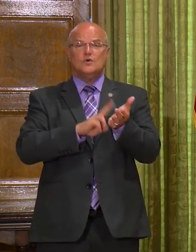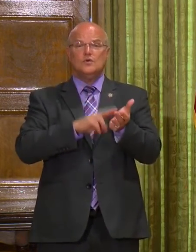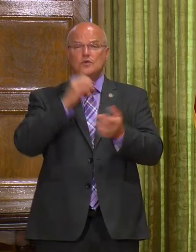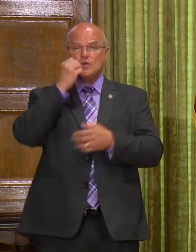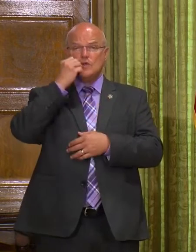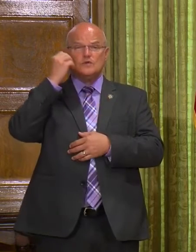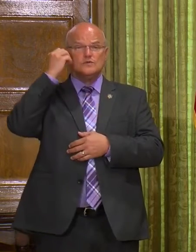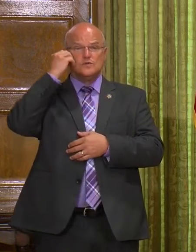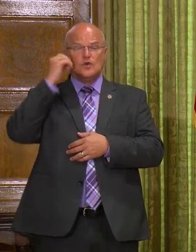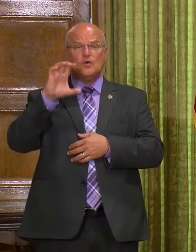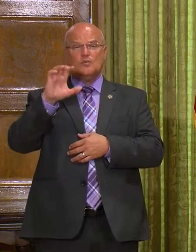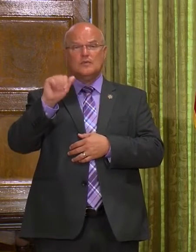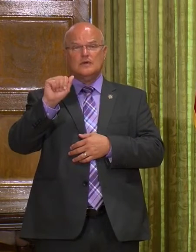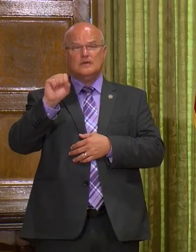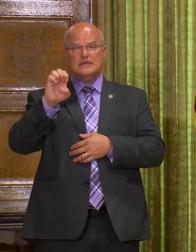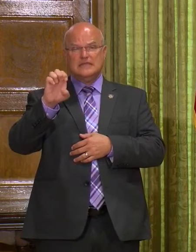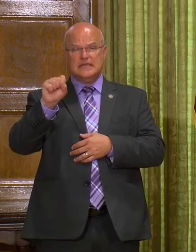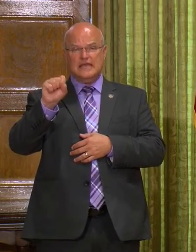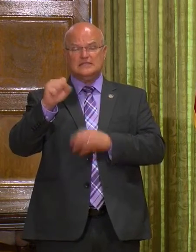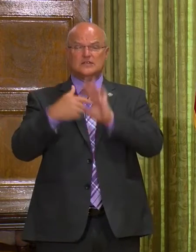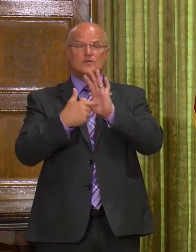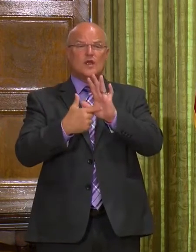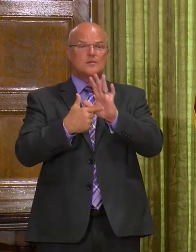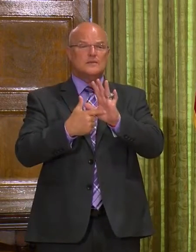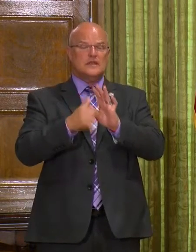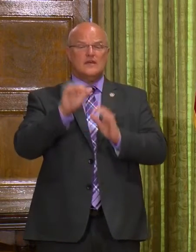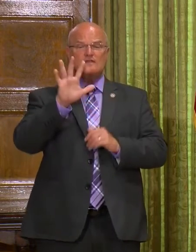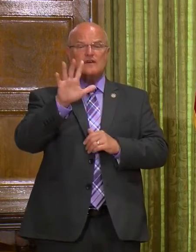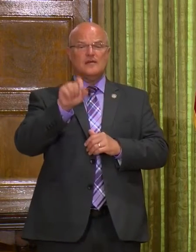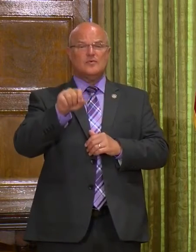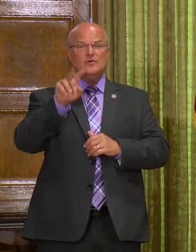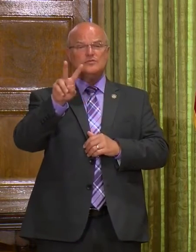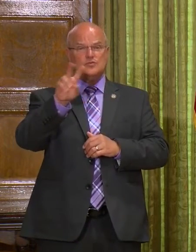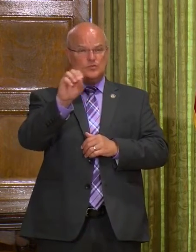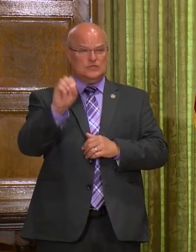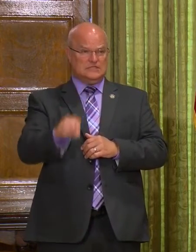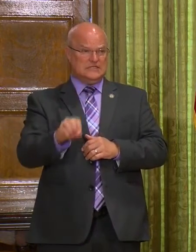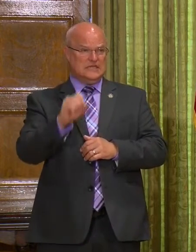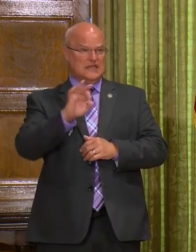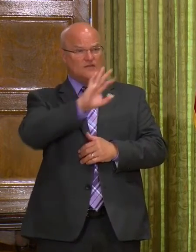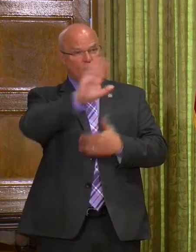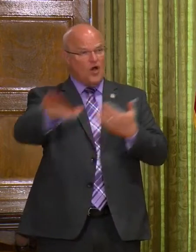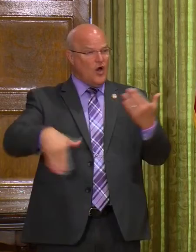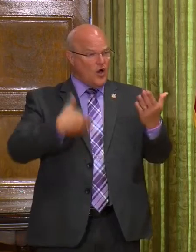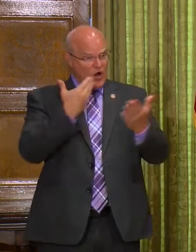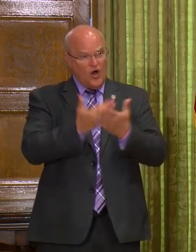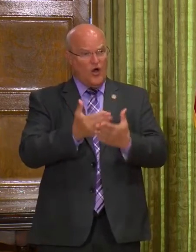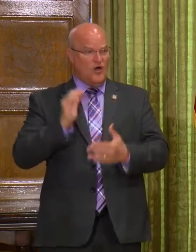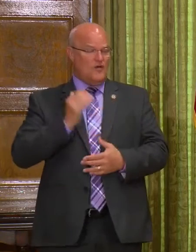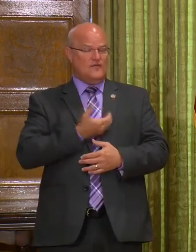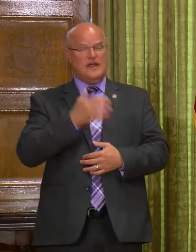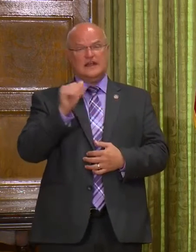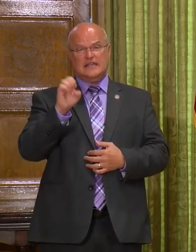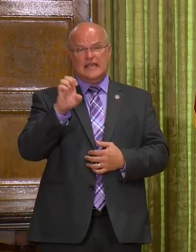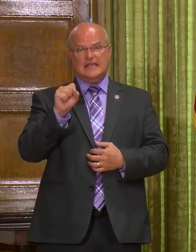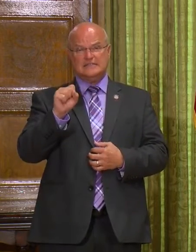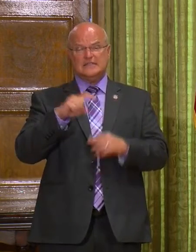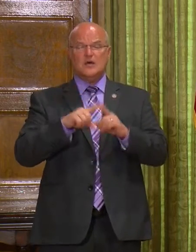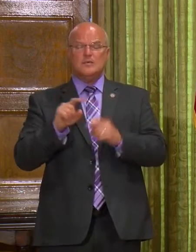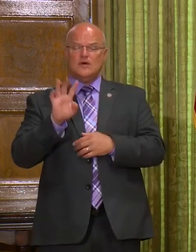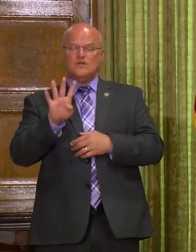home cases represent 5.2% of all of our cases, but